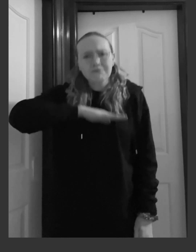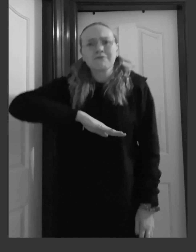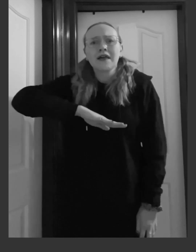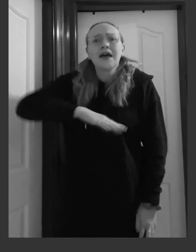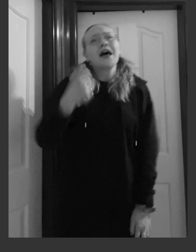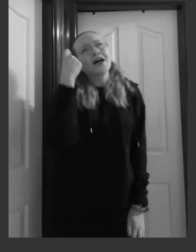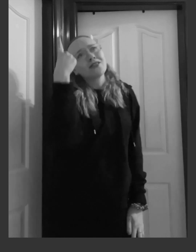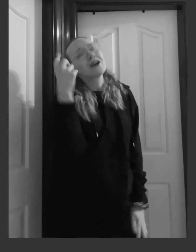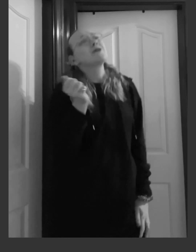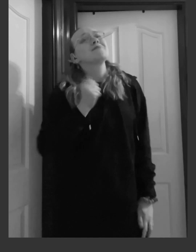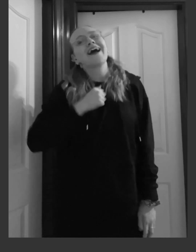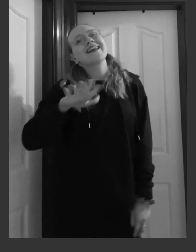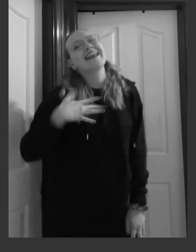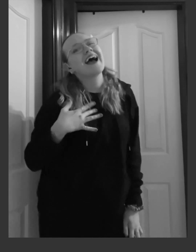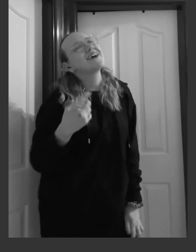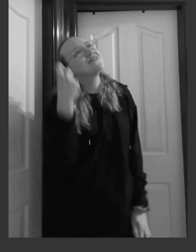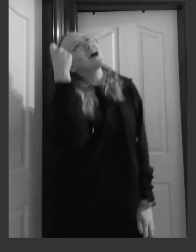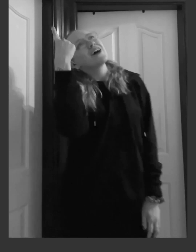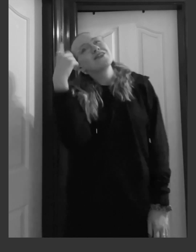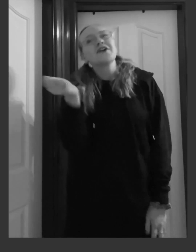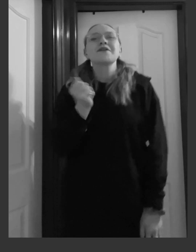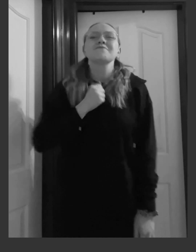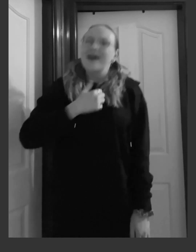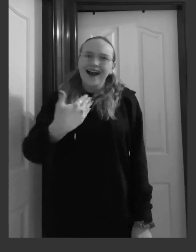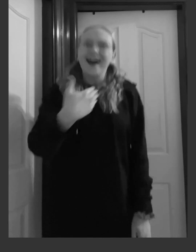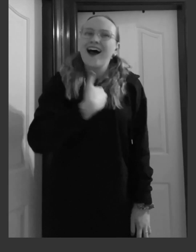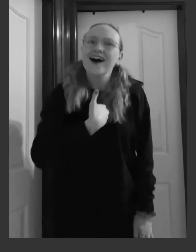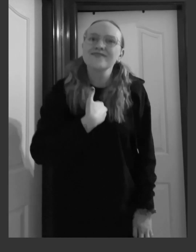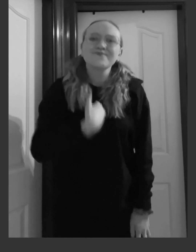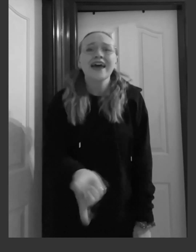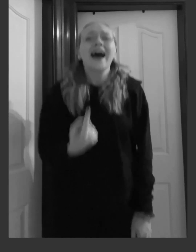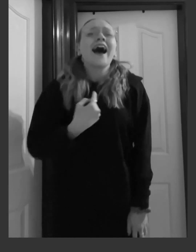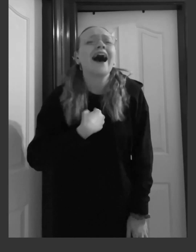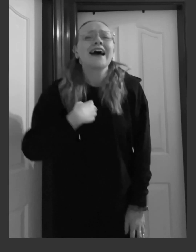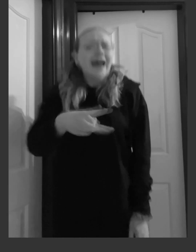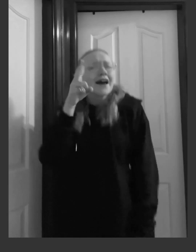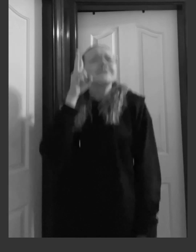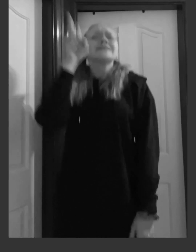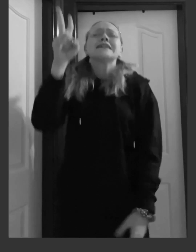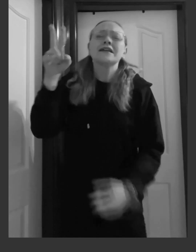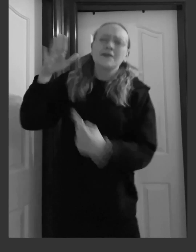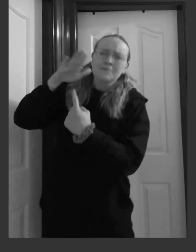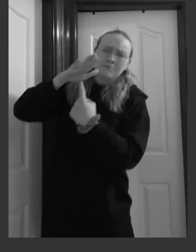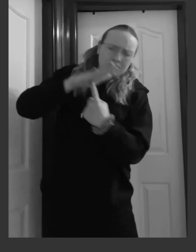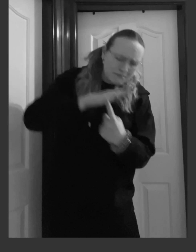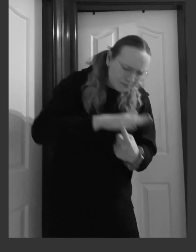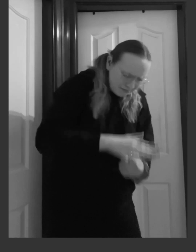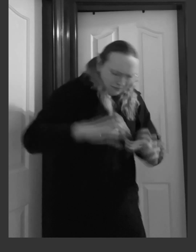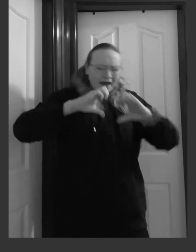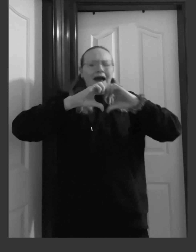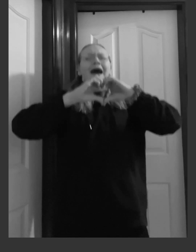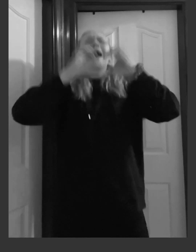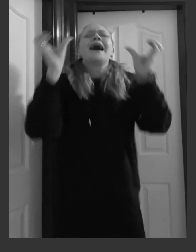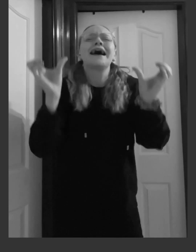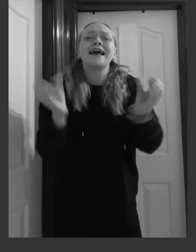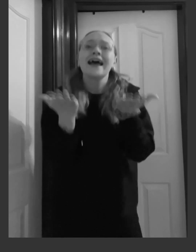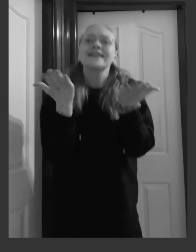Look at my life, look at my heart Look Look I have seen them fall apart Now